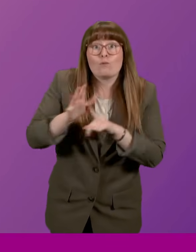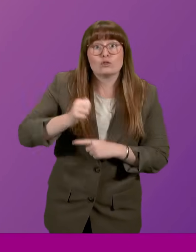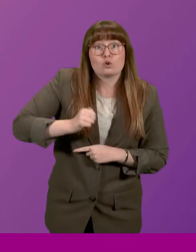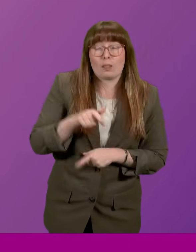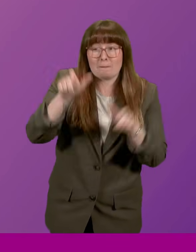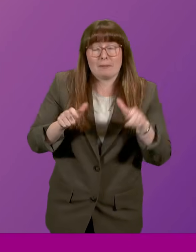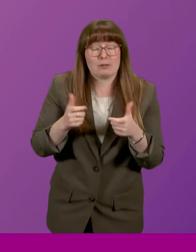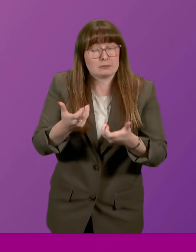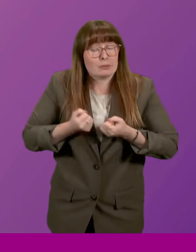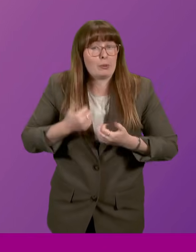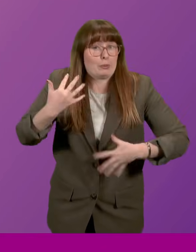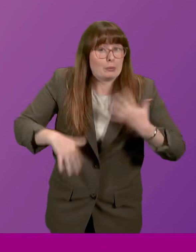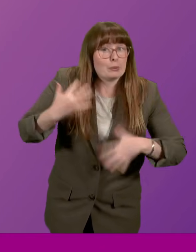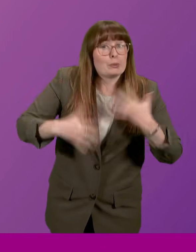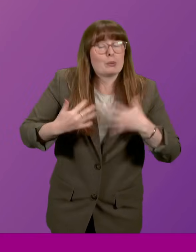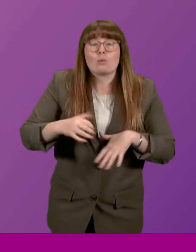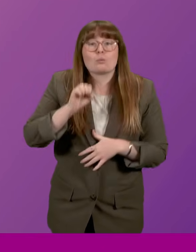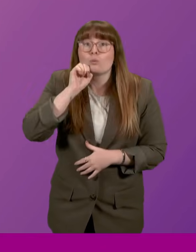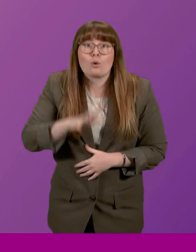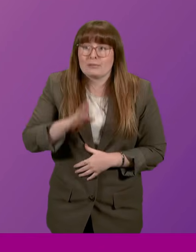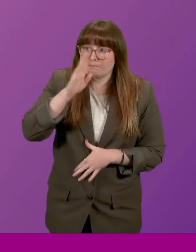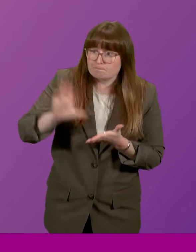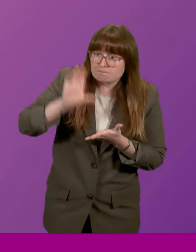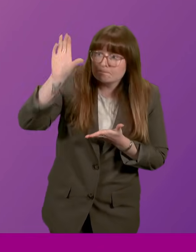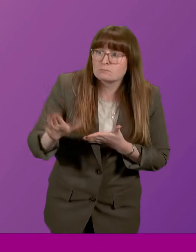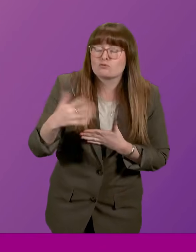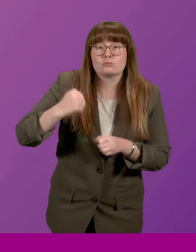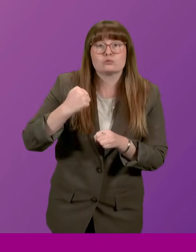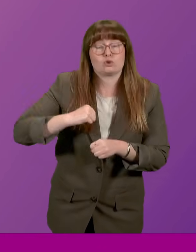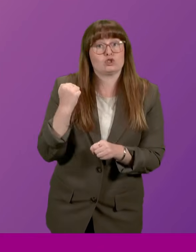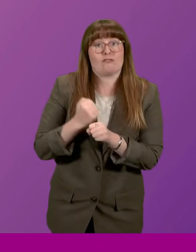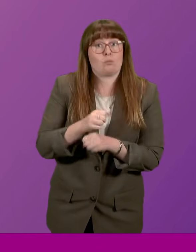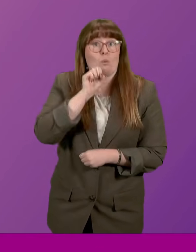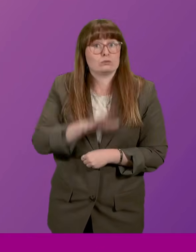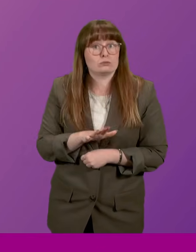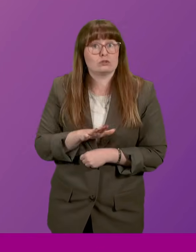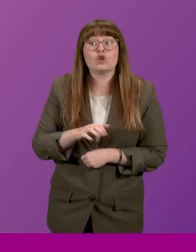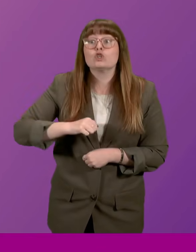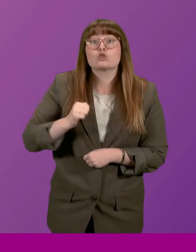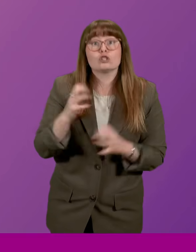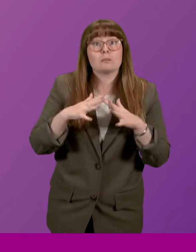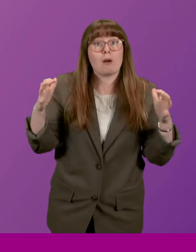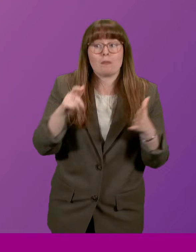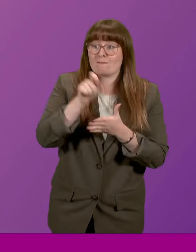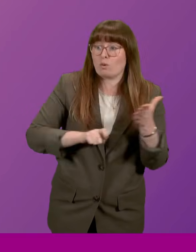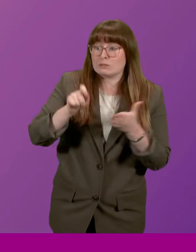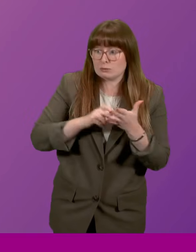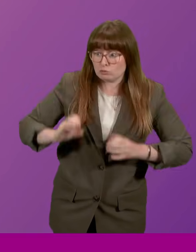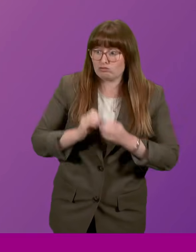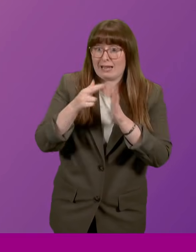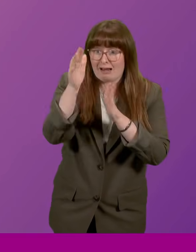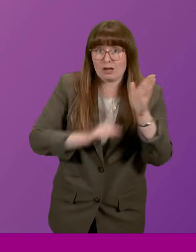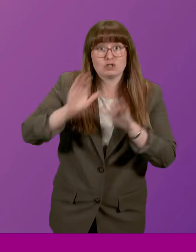live with chronic pain, will no longer be directly funded by the Scottish Government. The Scottish Parliament voted to create this national service, and